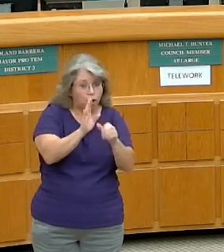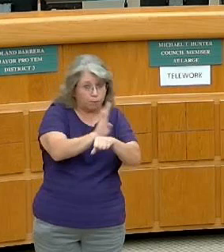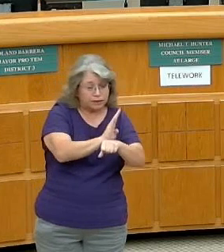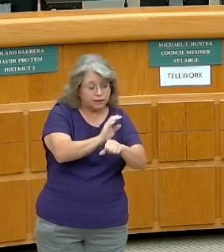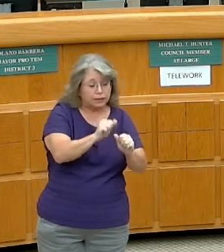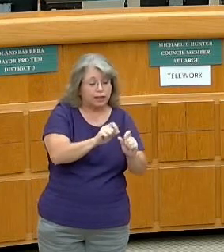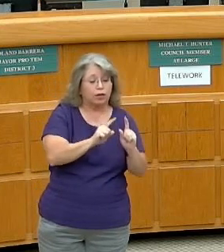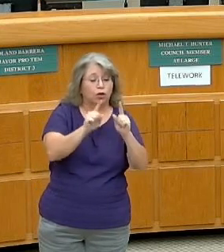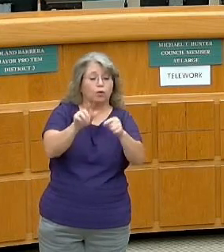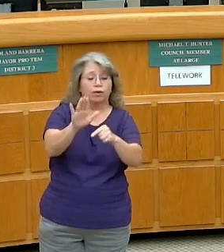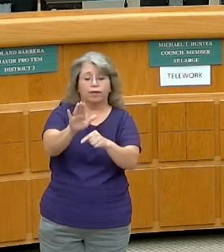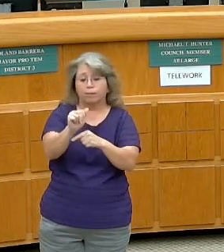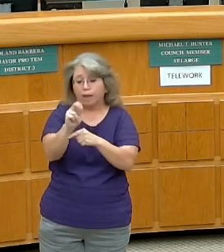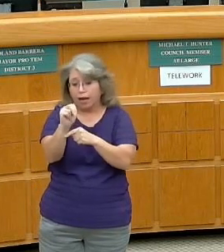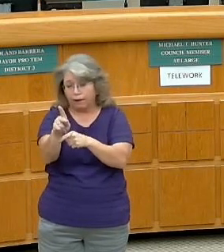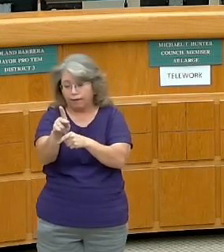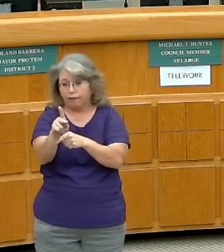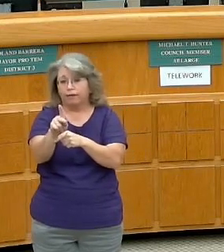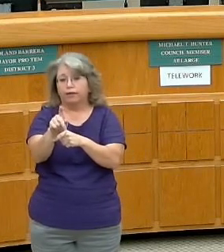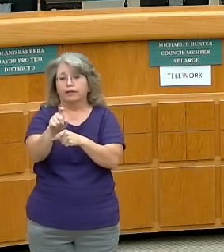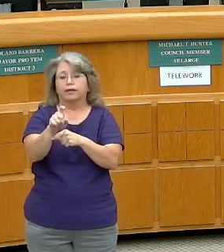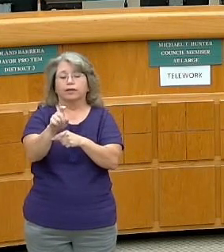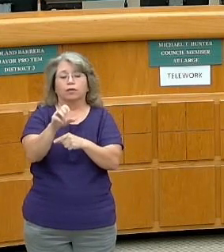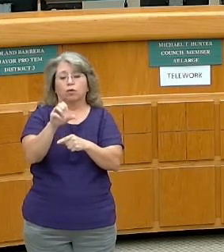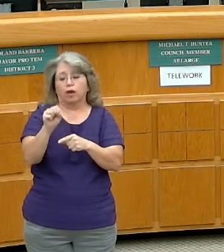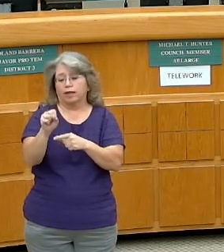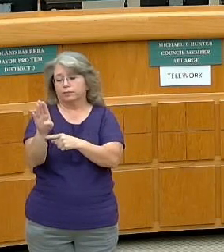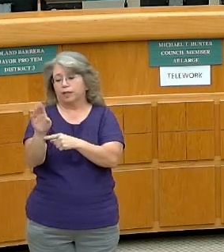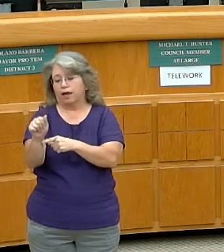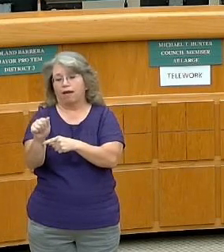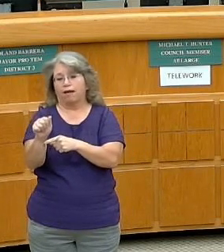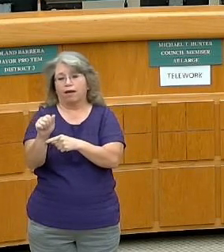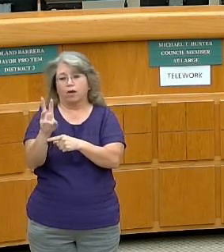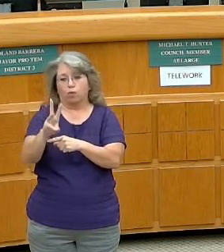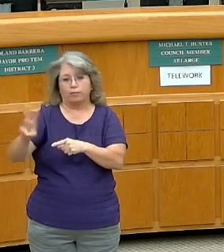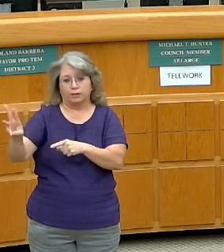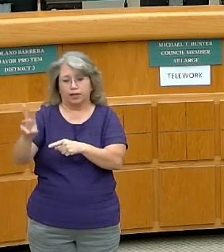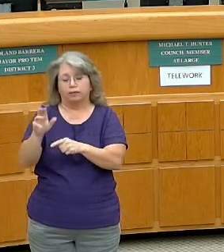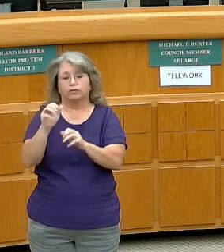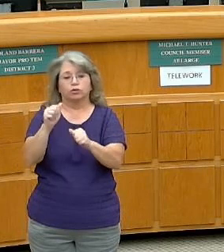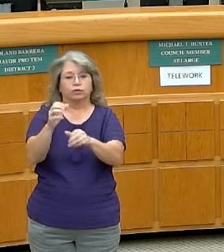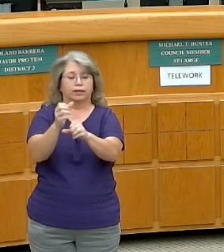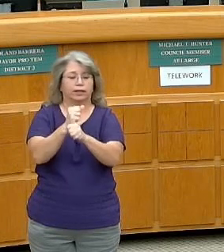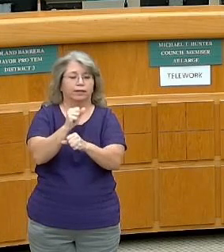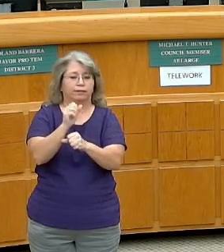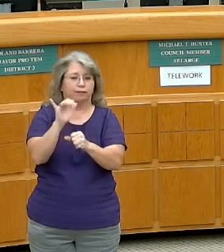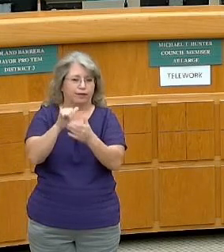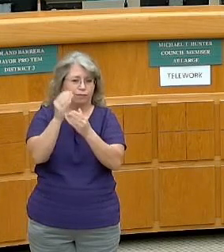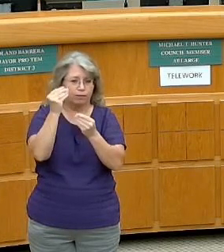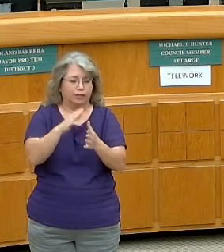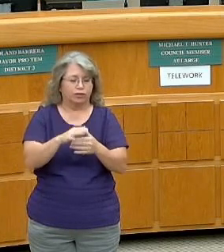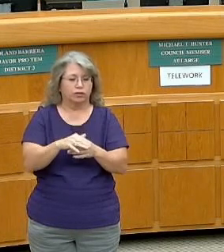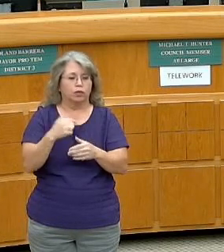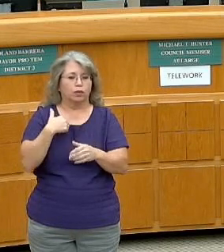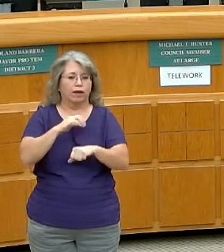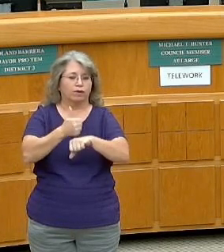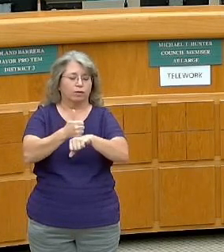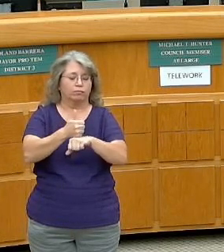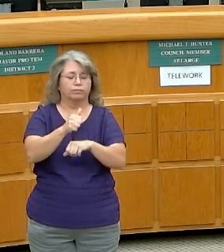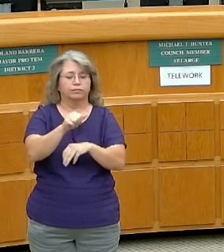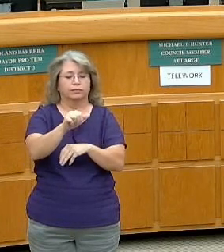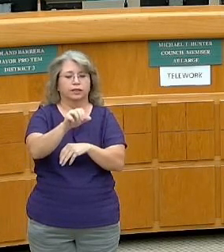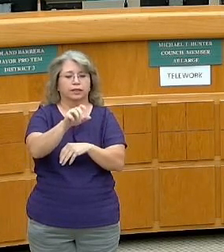you want to get information on it, you can go to the SBA website. We set up a website as well. It's